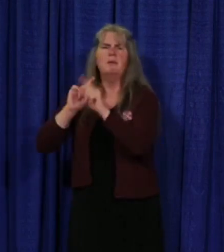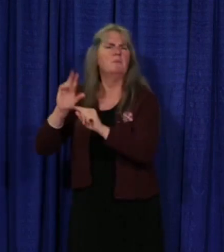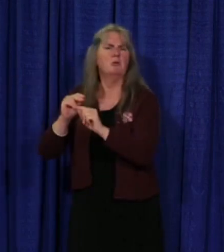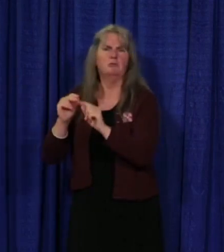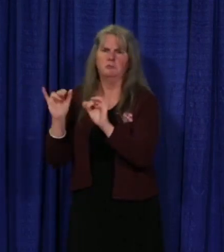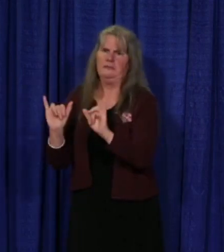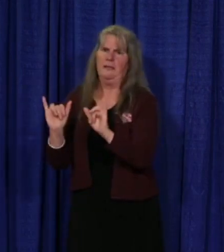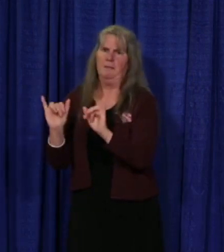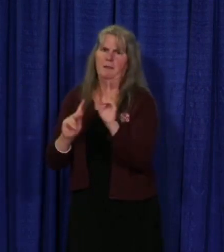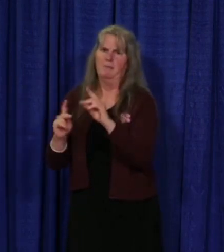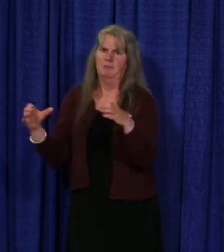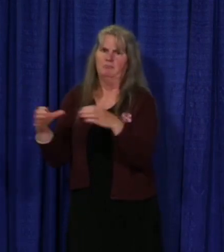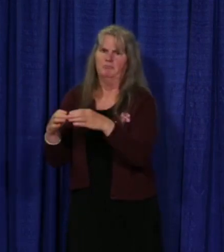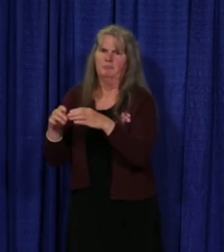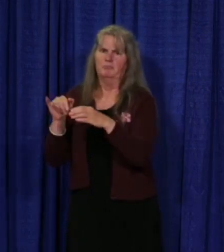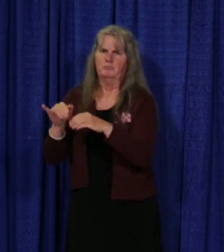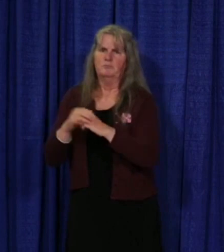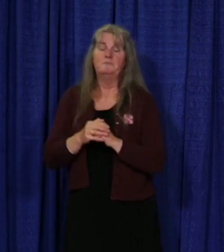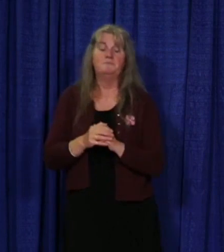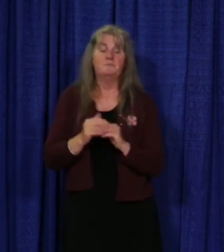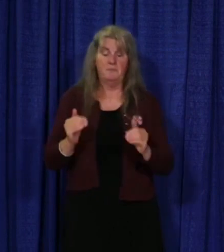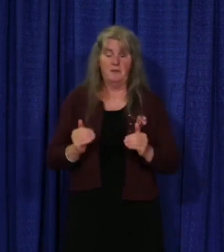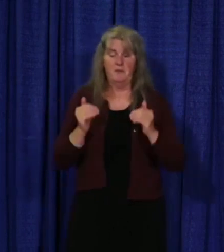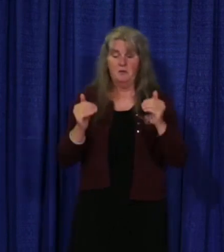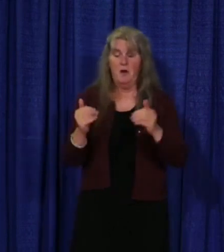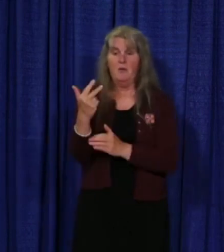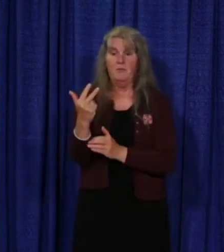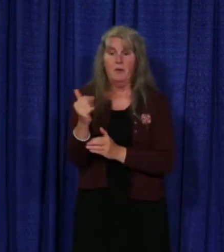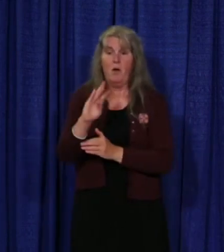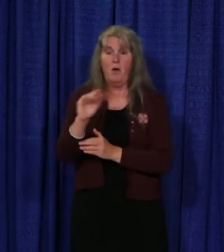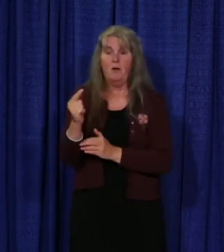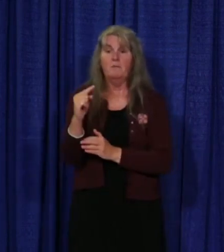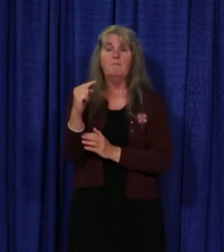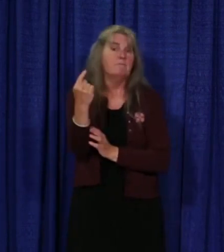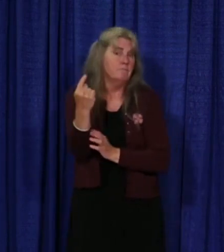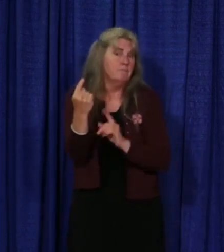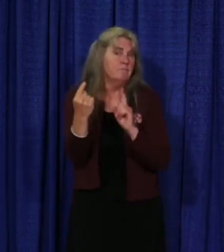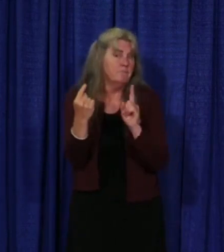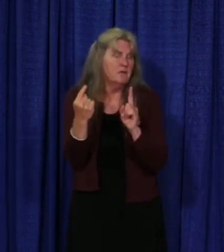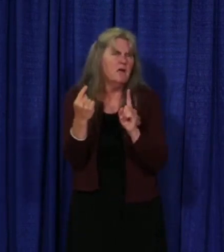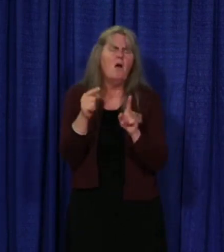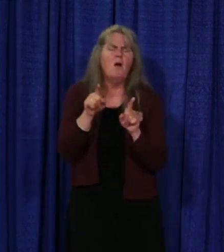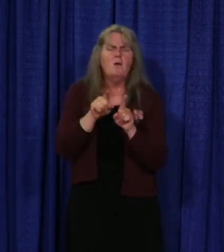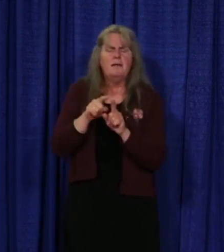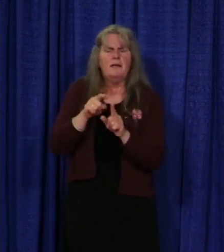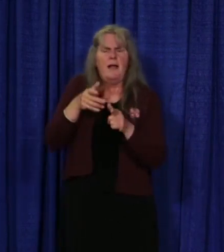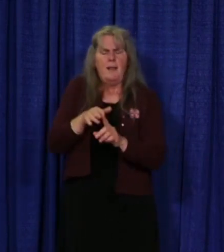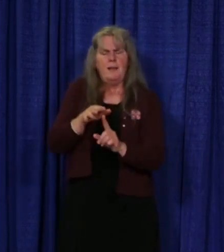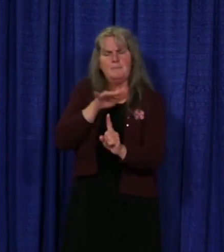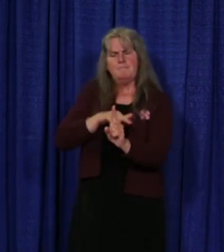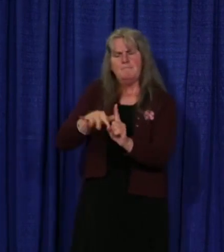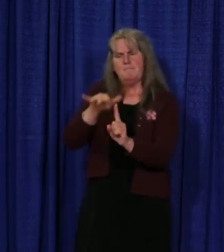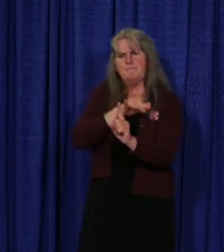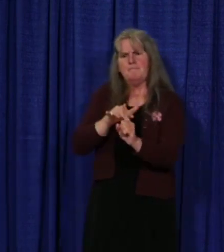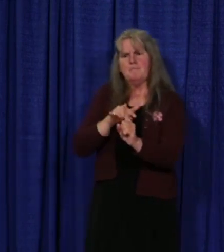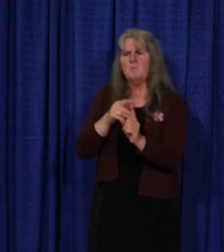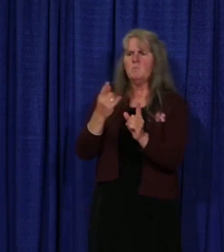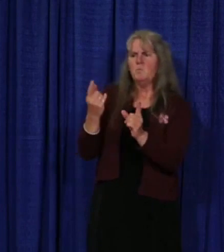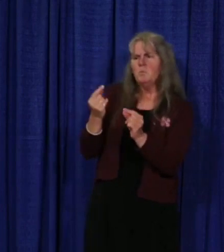This soft launch of Phase 3 by August 1st also permits us to re-examine our direction for